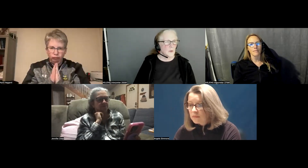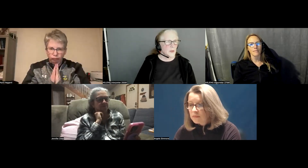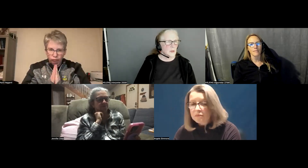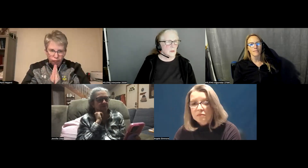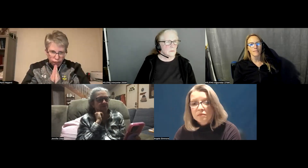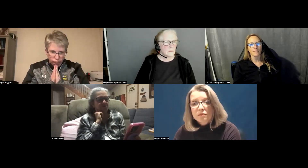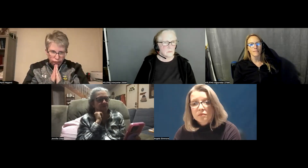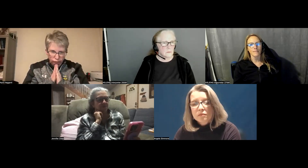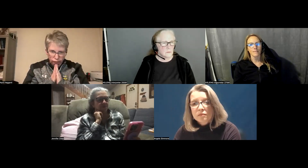You good?